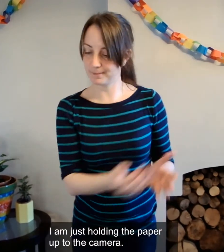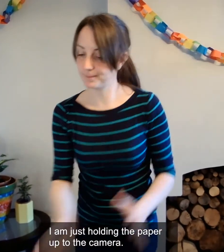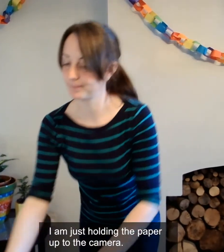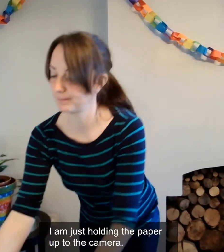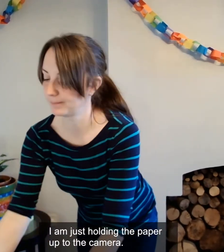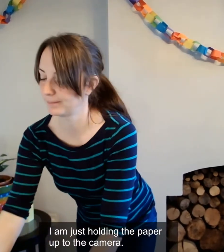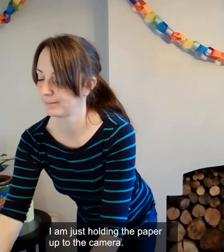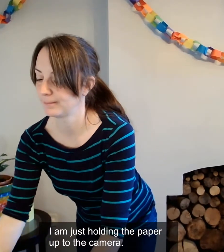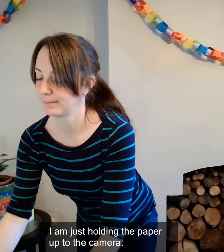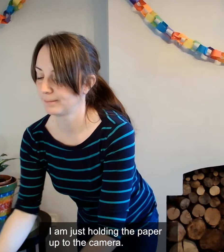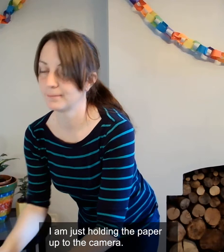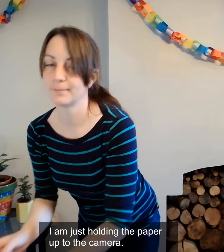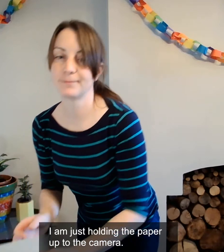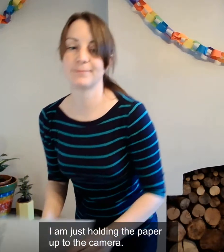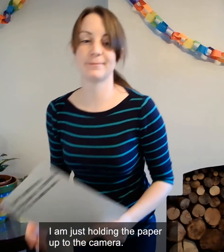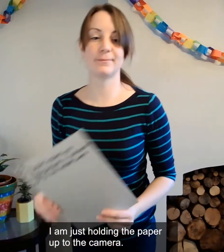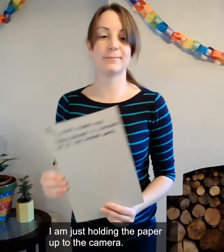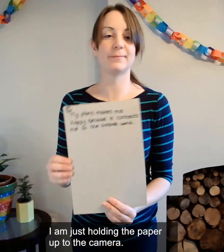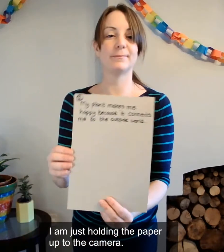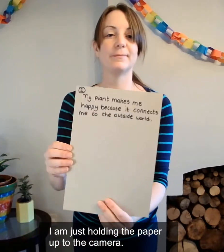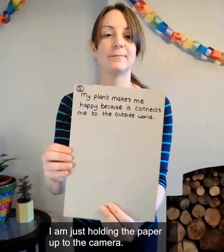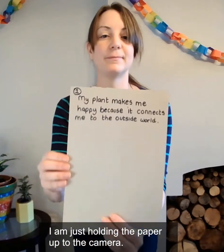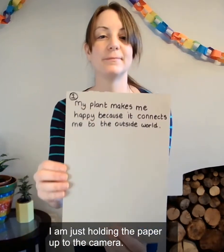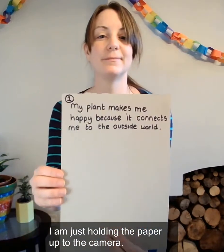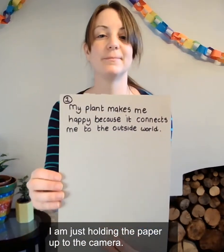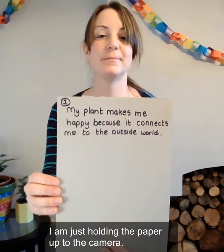I'm just holding the paper up to the camera.